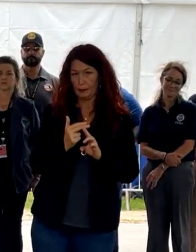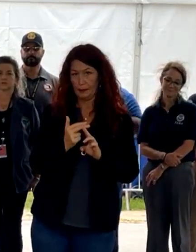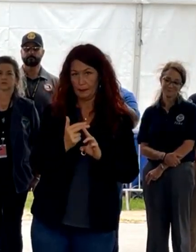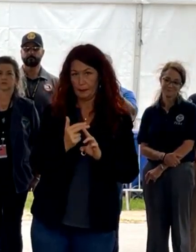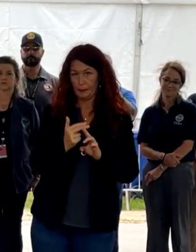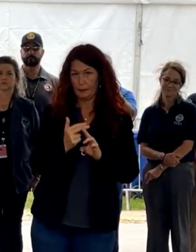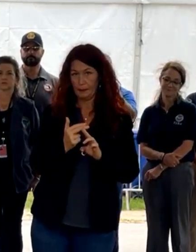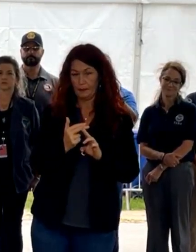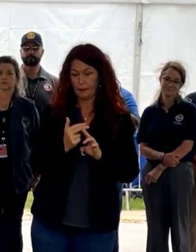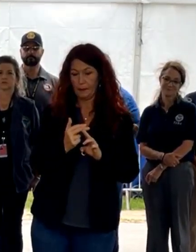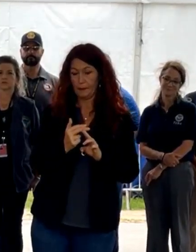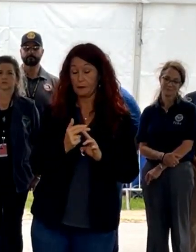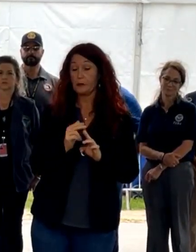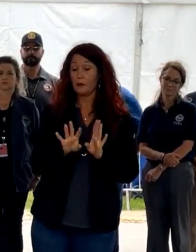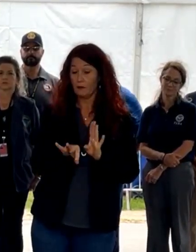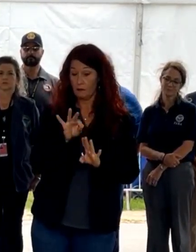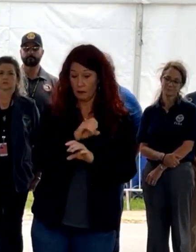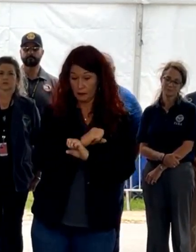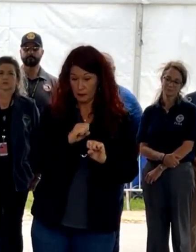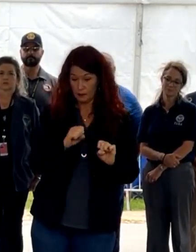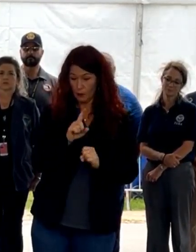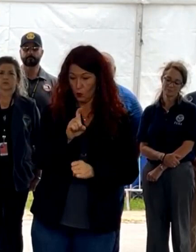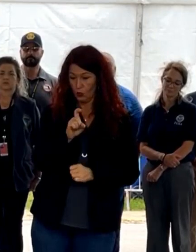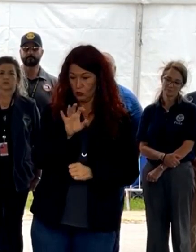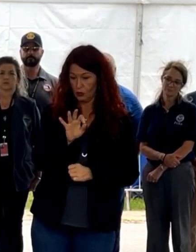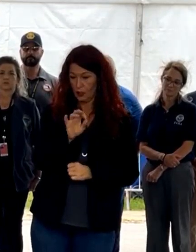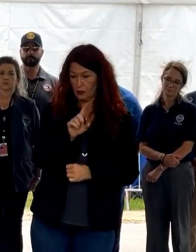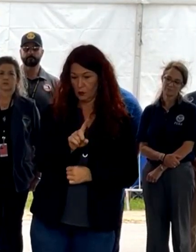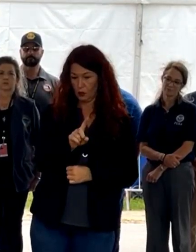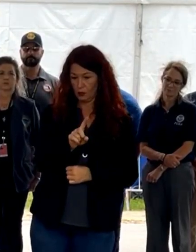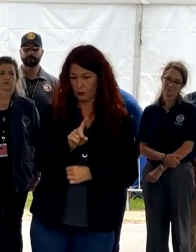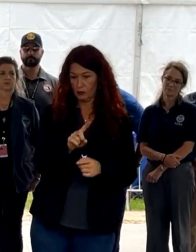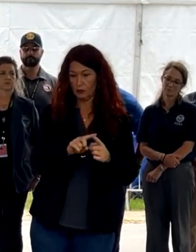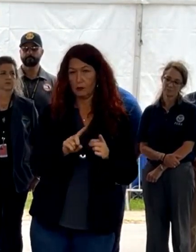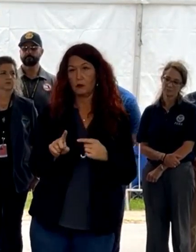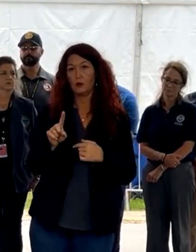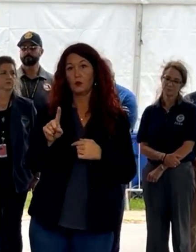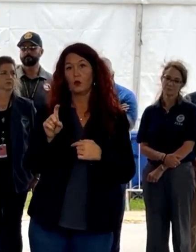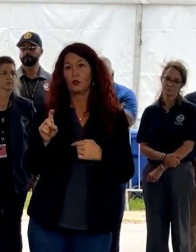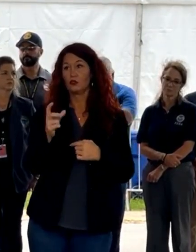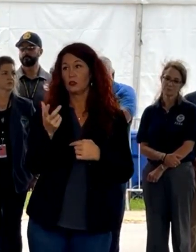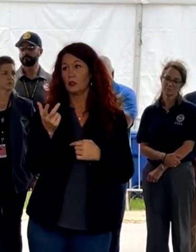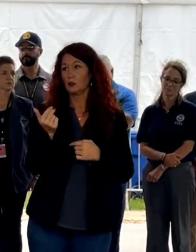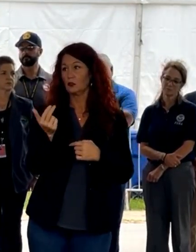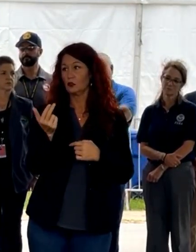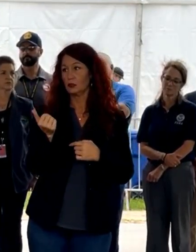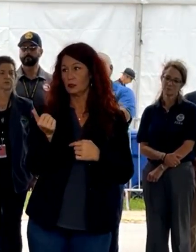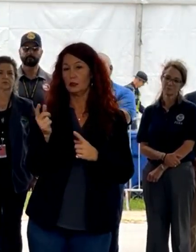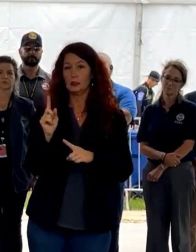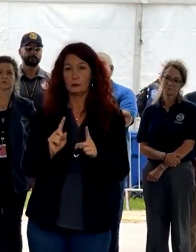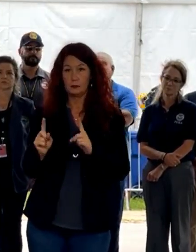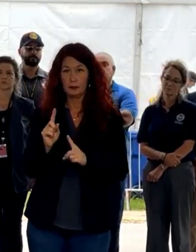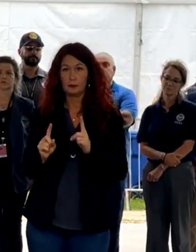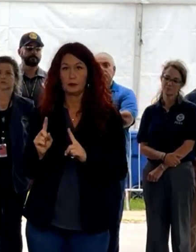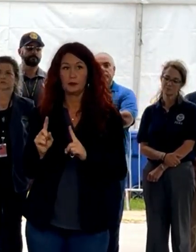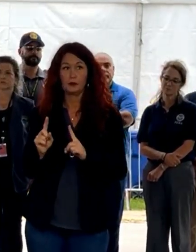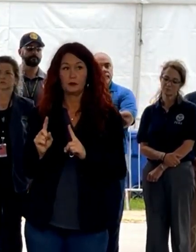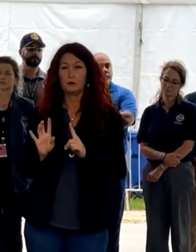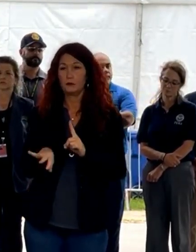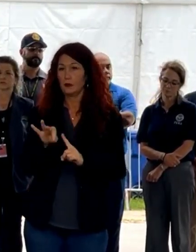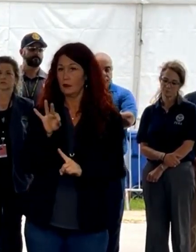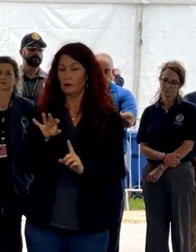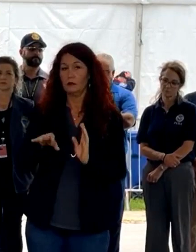191 people are accounted for, and we have 113 reports of people who are potentially unaccounted